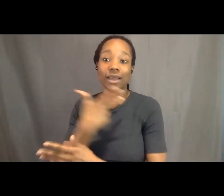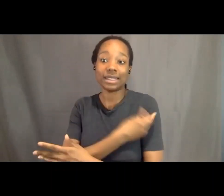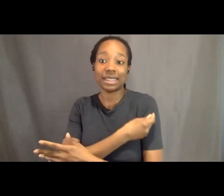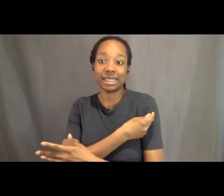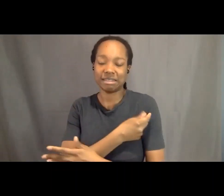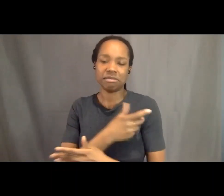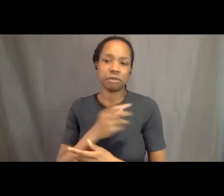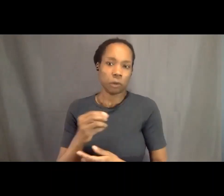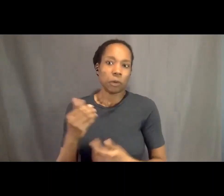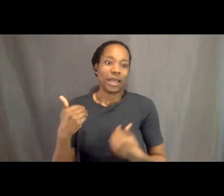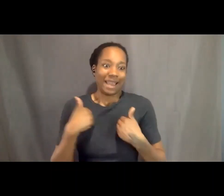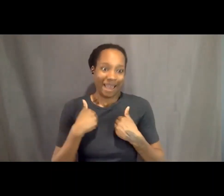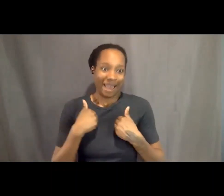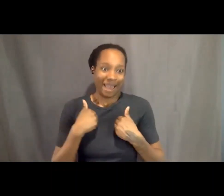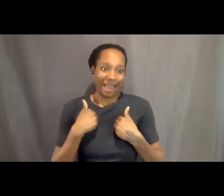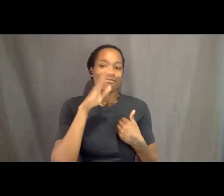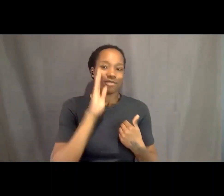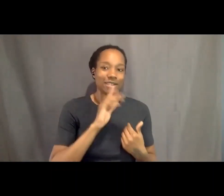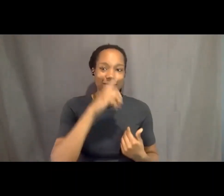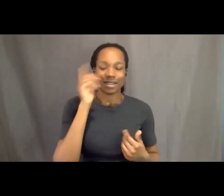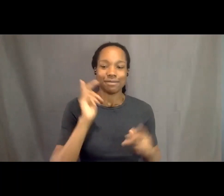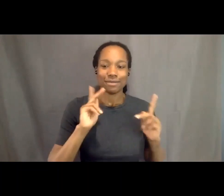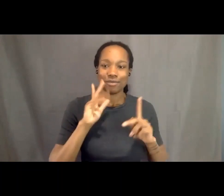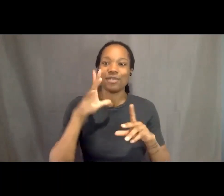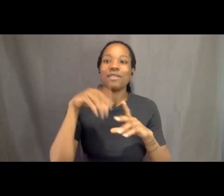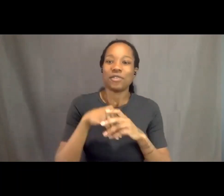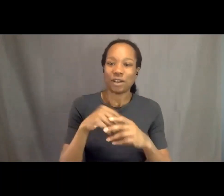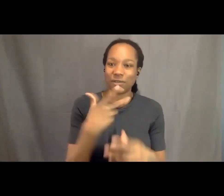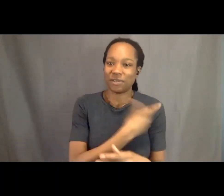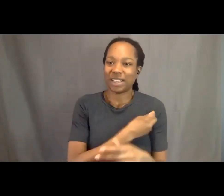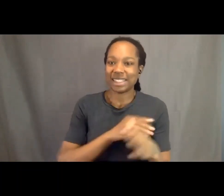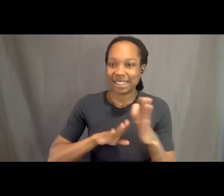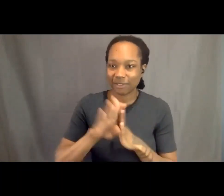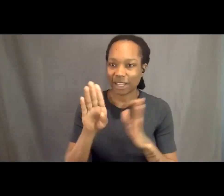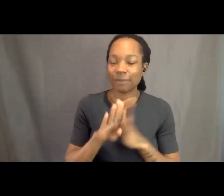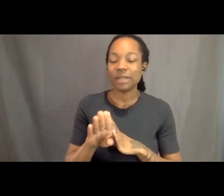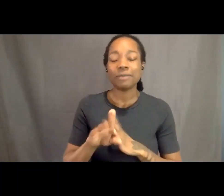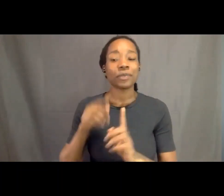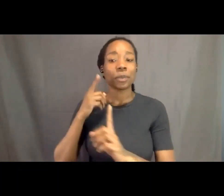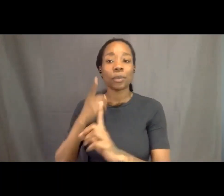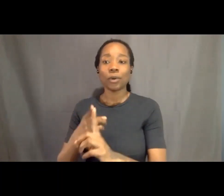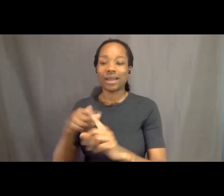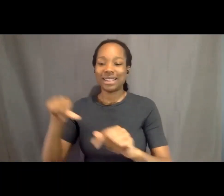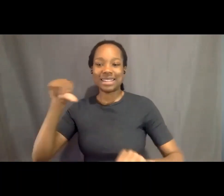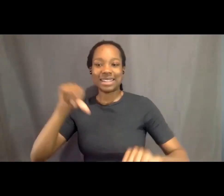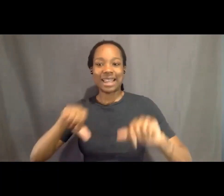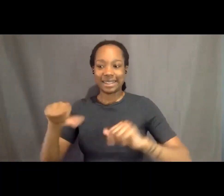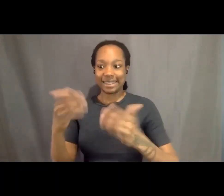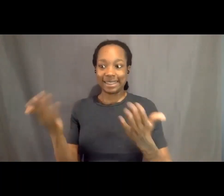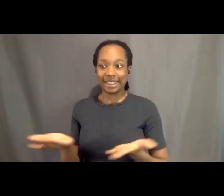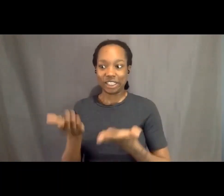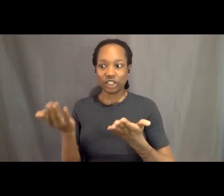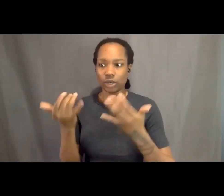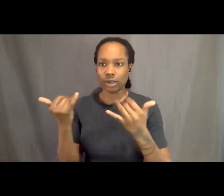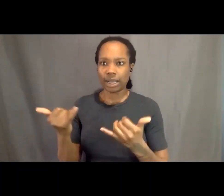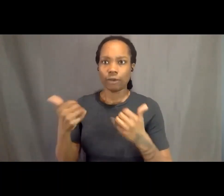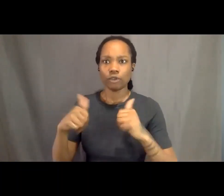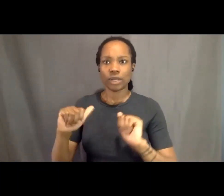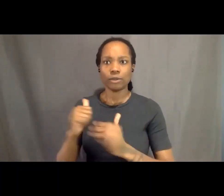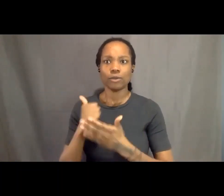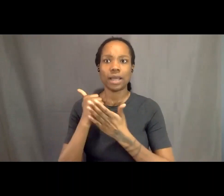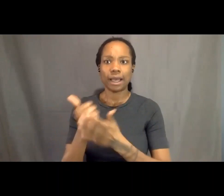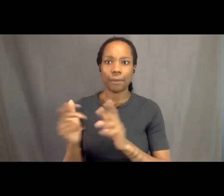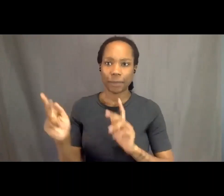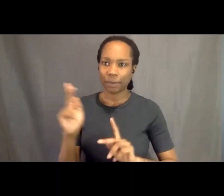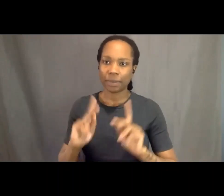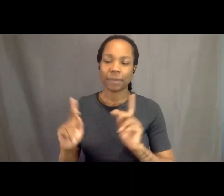science is there. And so one thing is getting the science to the people through that, to that effort. Part of what Common